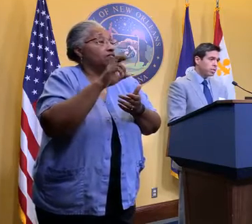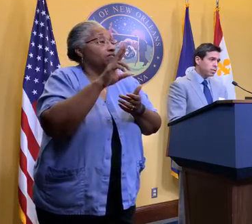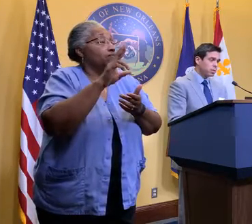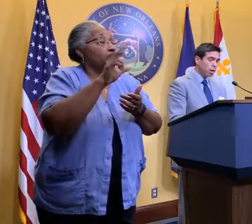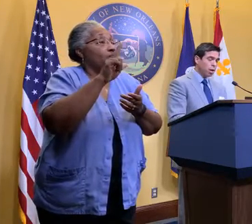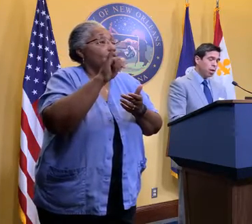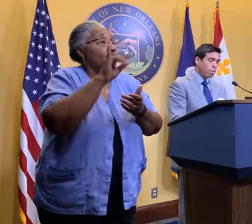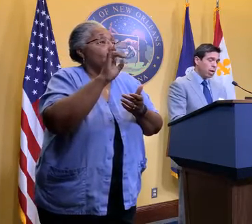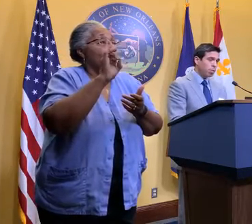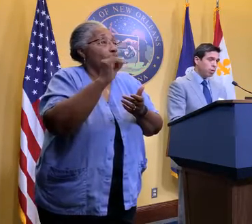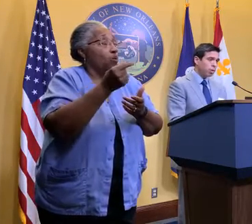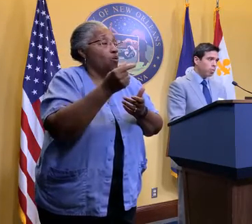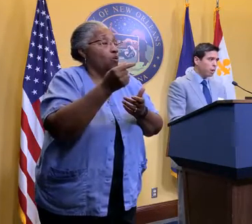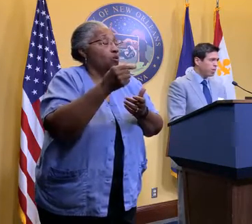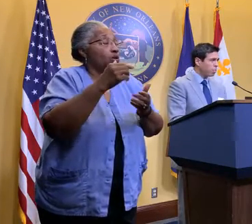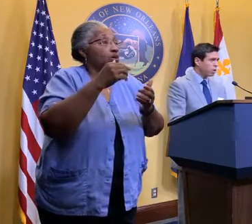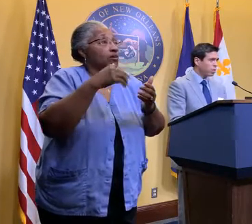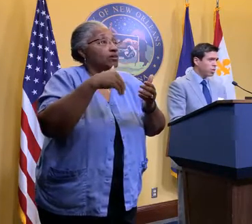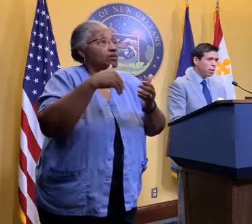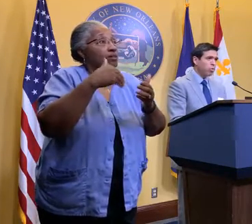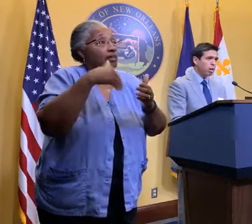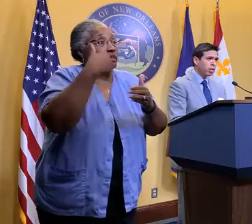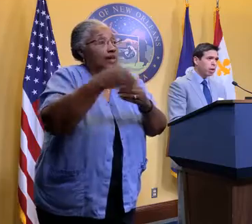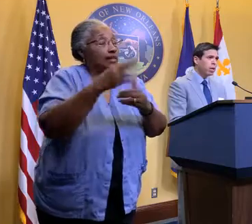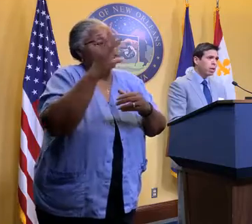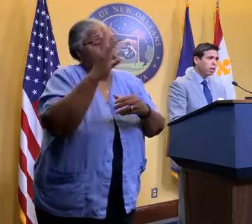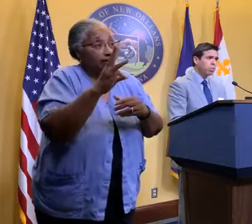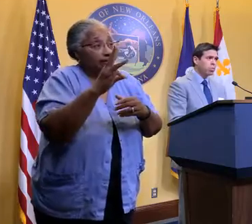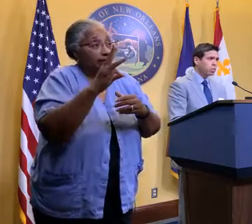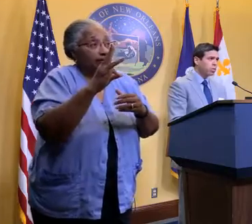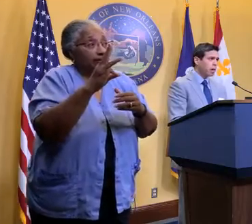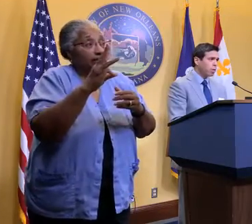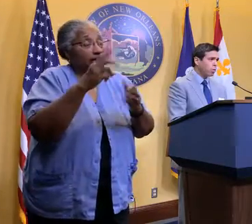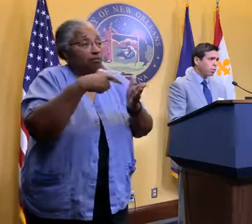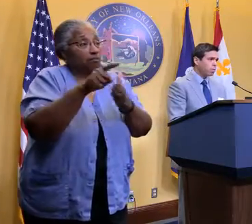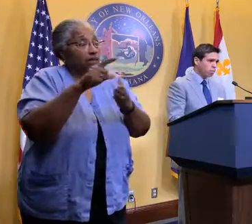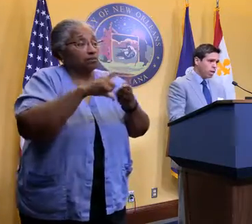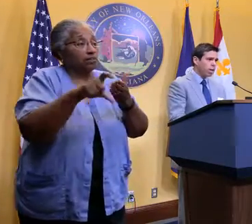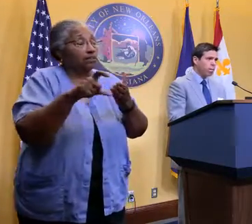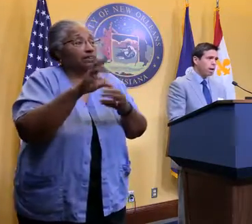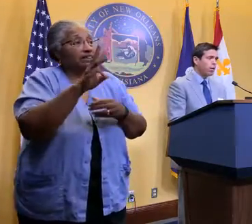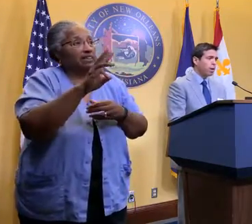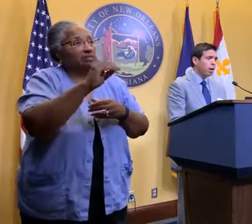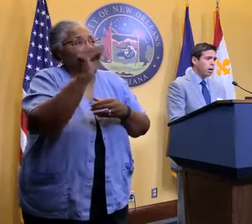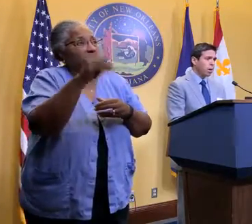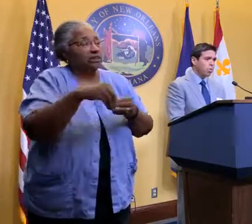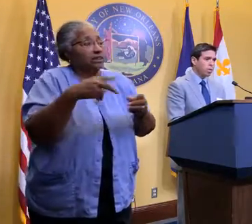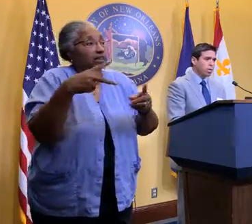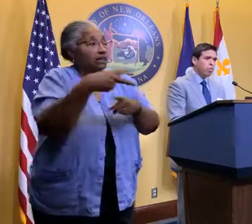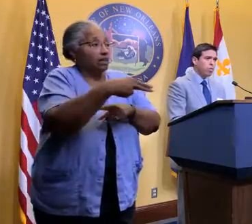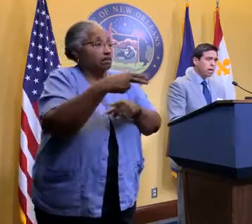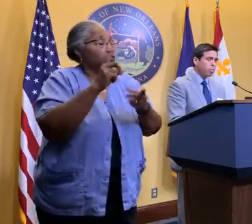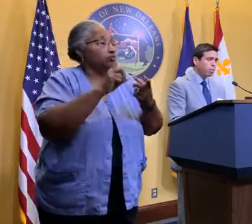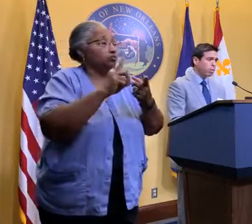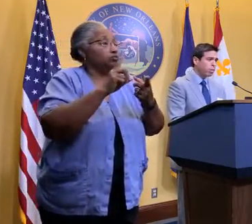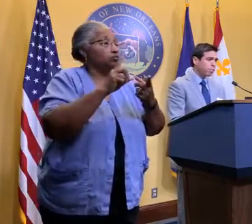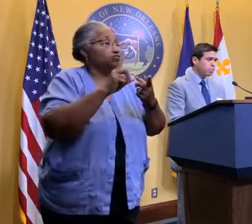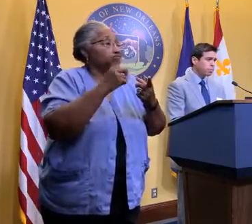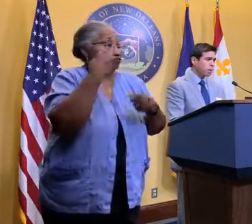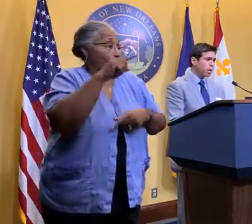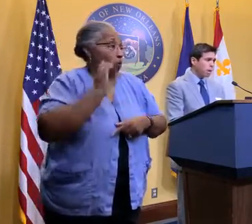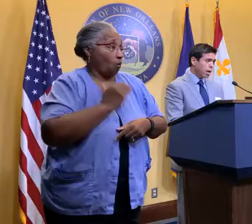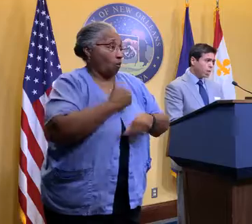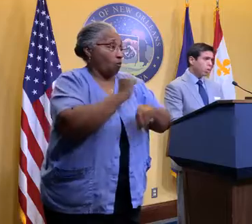approximate for the last 6 pay periods about approximately 10% cut to employee salaries, if you take the math, 1 day per pay